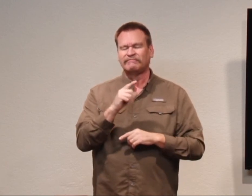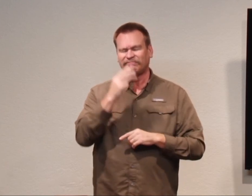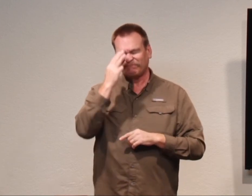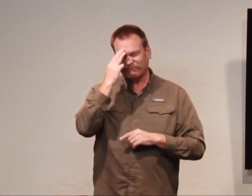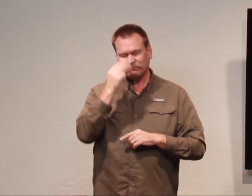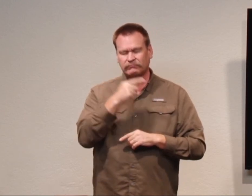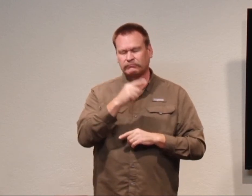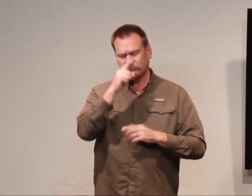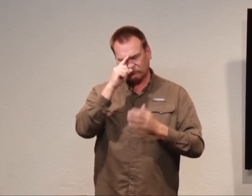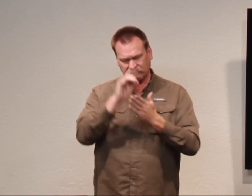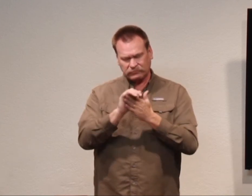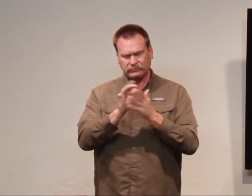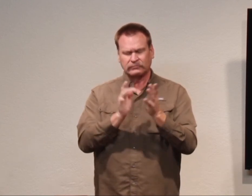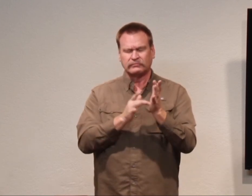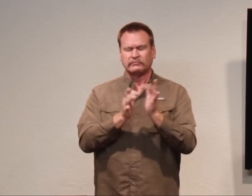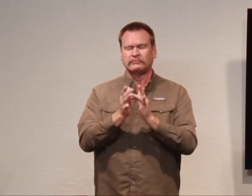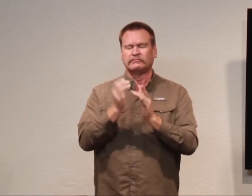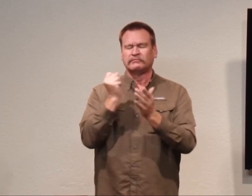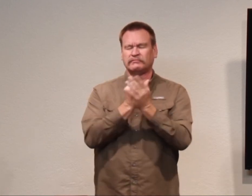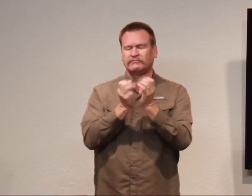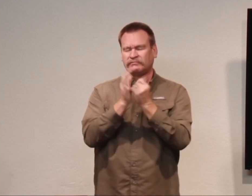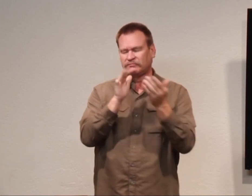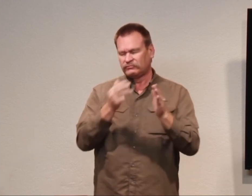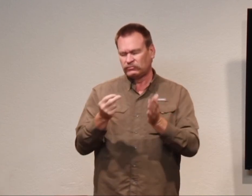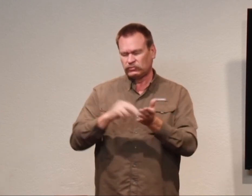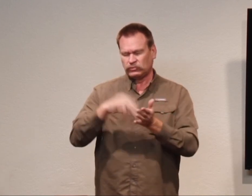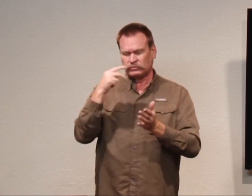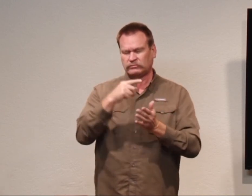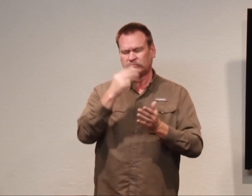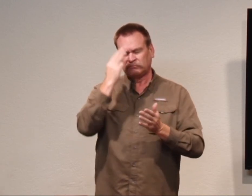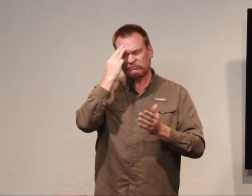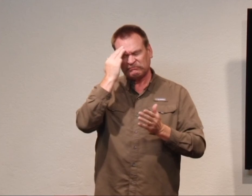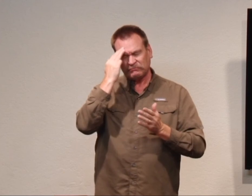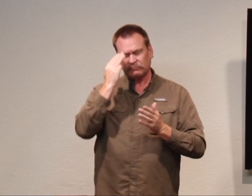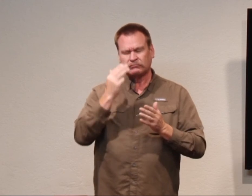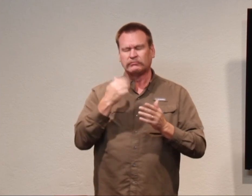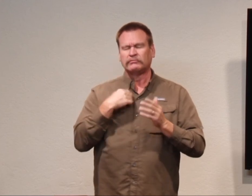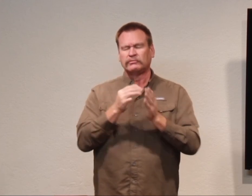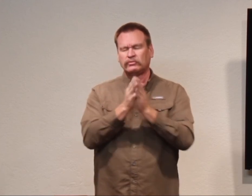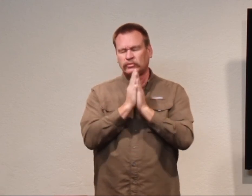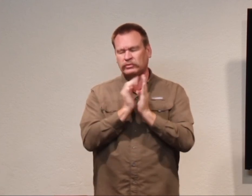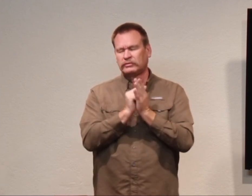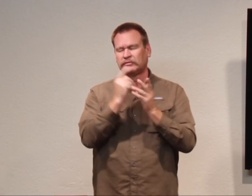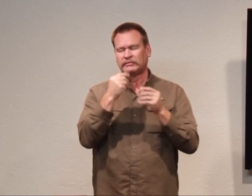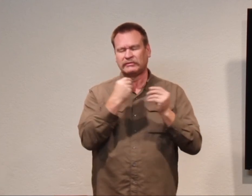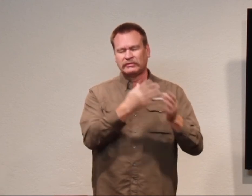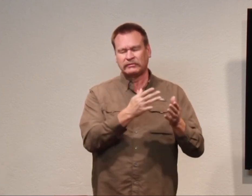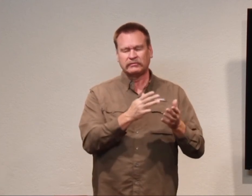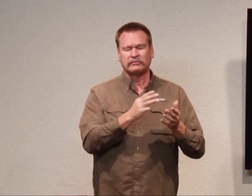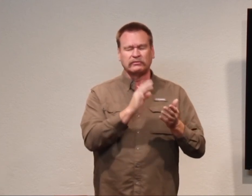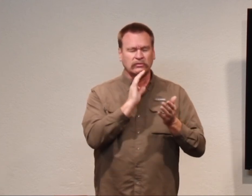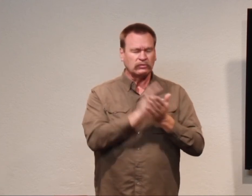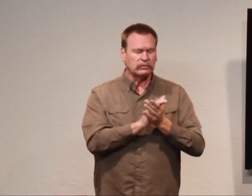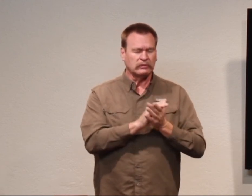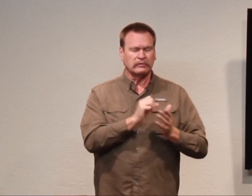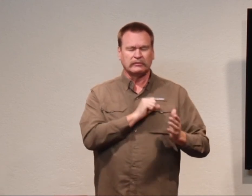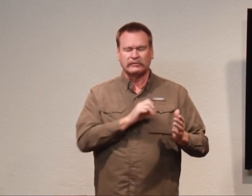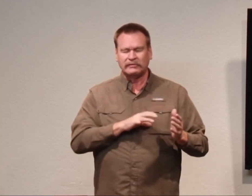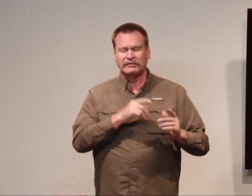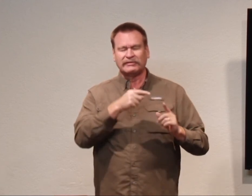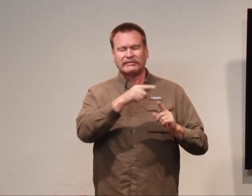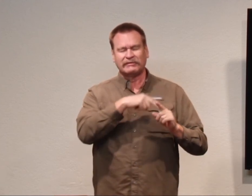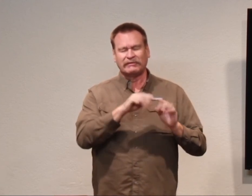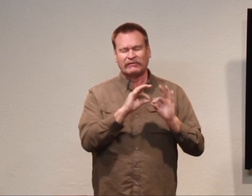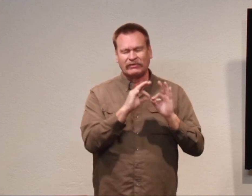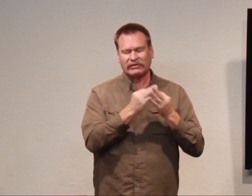God, knowing you. And we also ask that you'd be just reminding him of your gift of salvation during this time, and